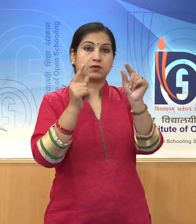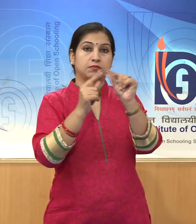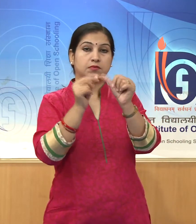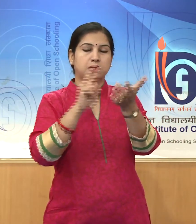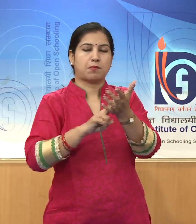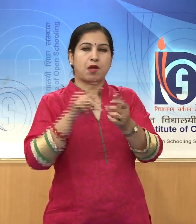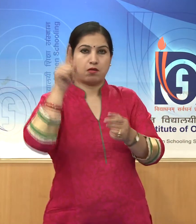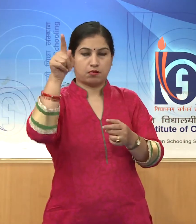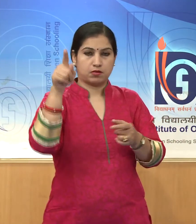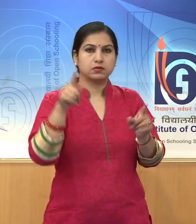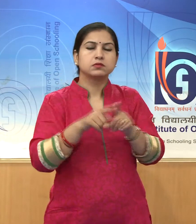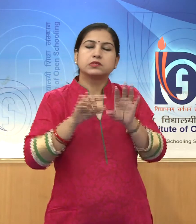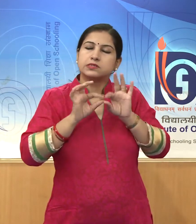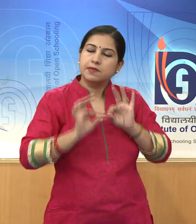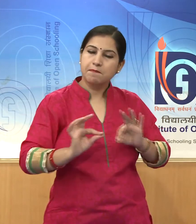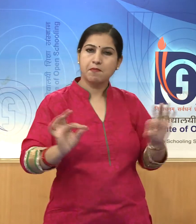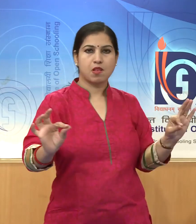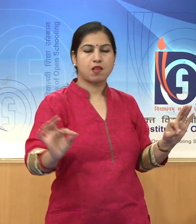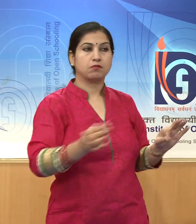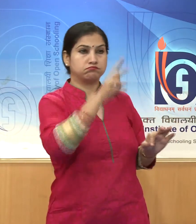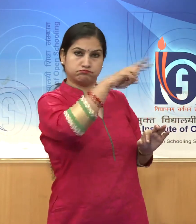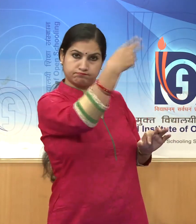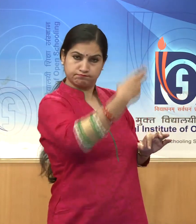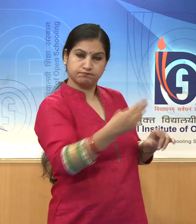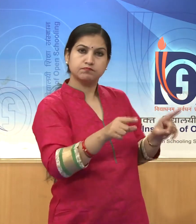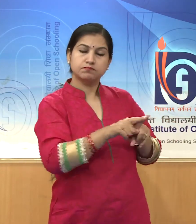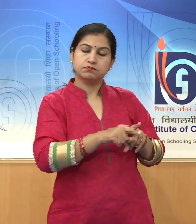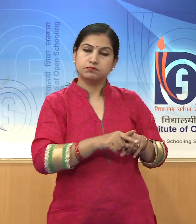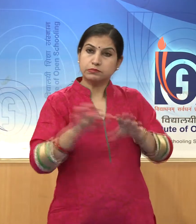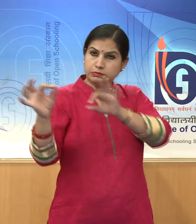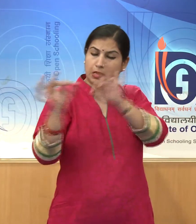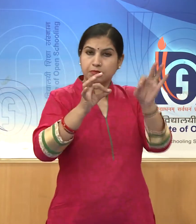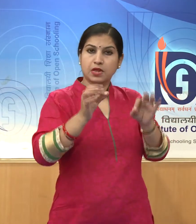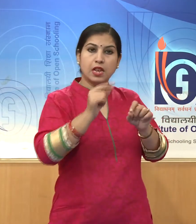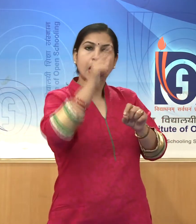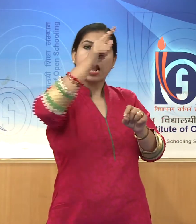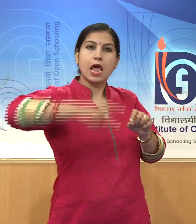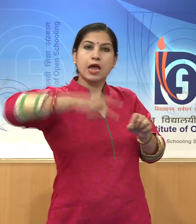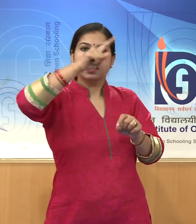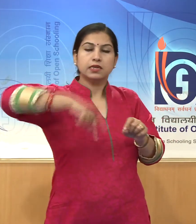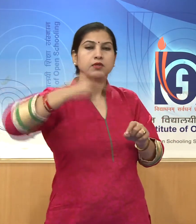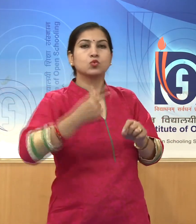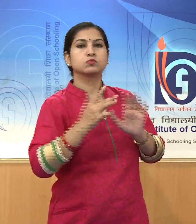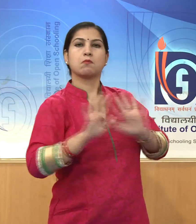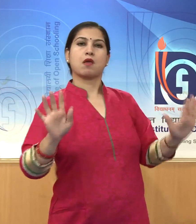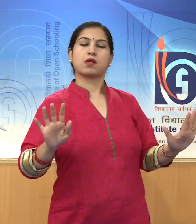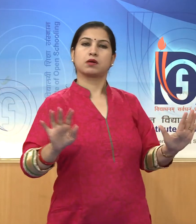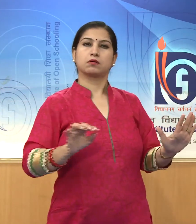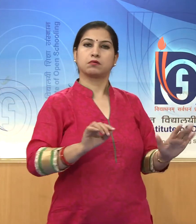He used very simple and rational lines like the